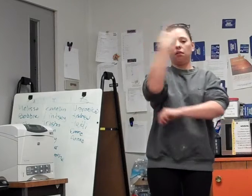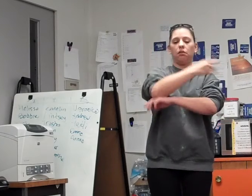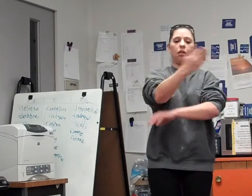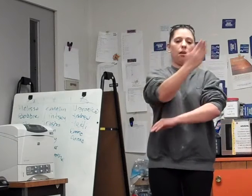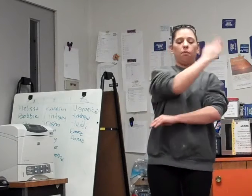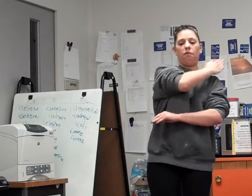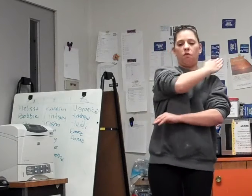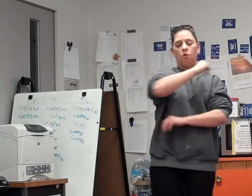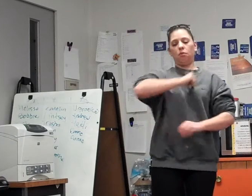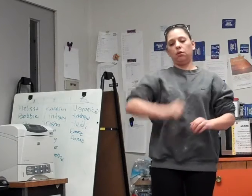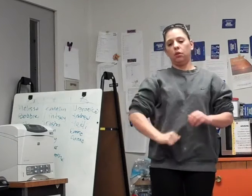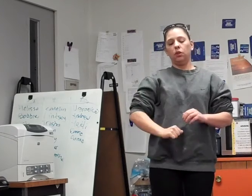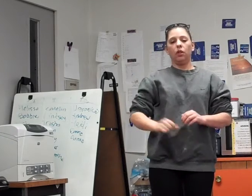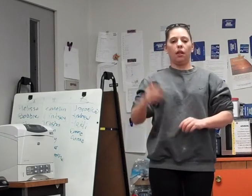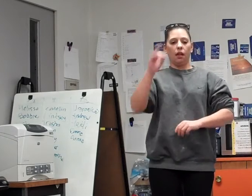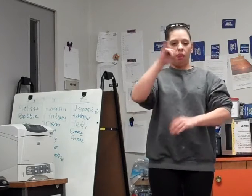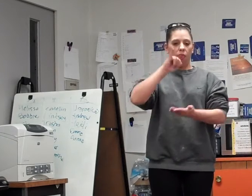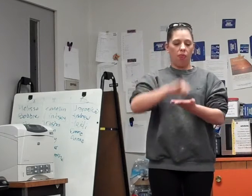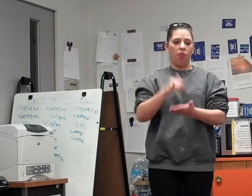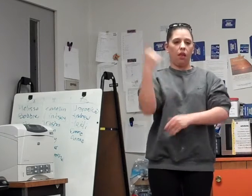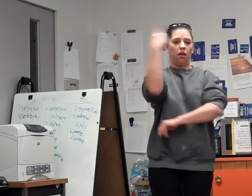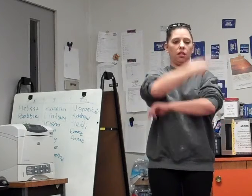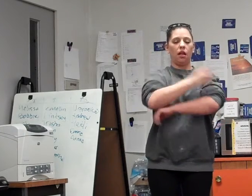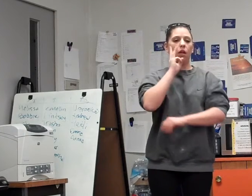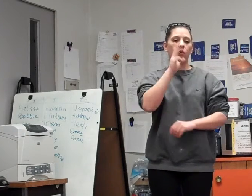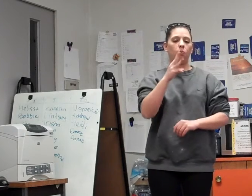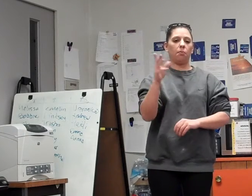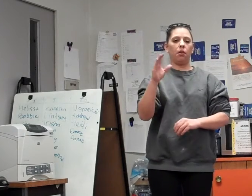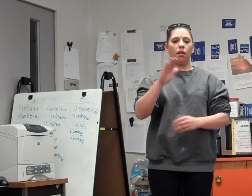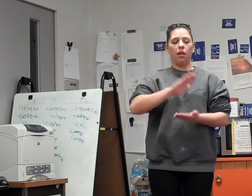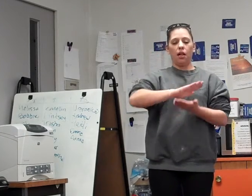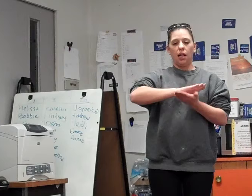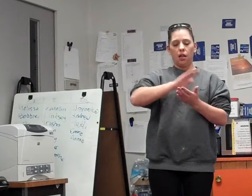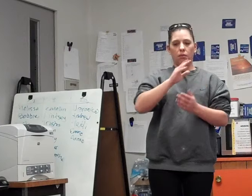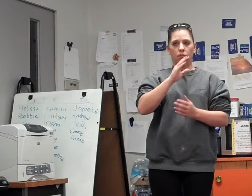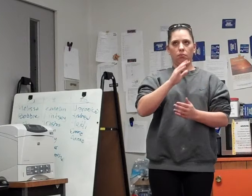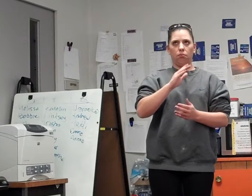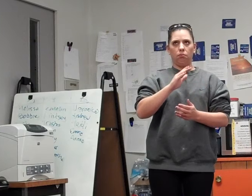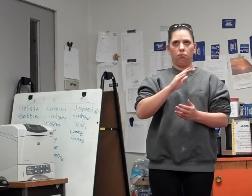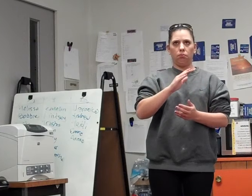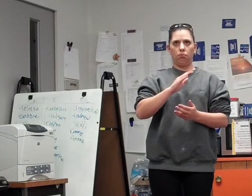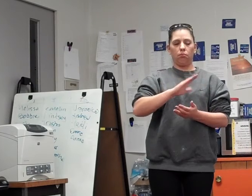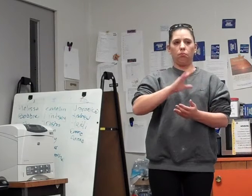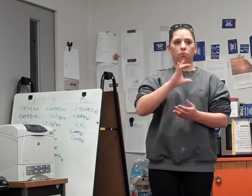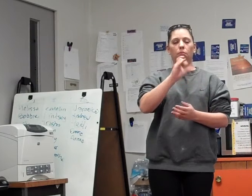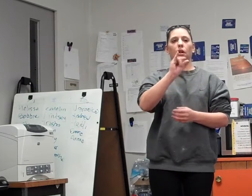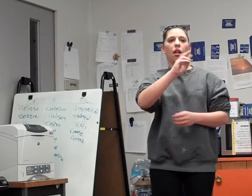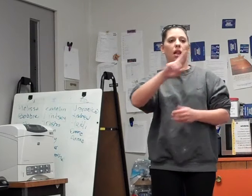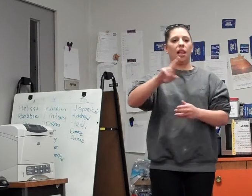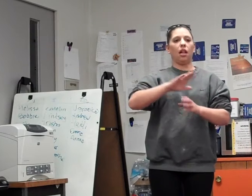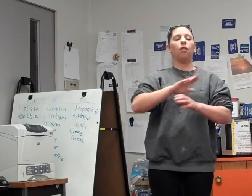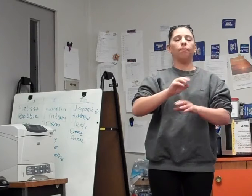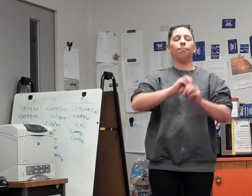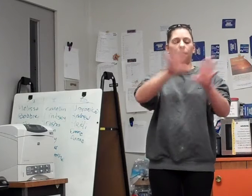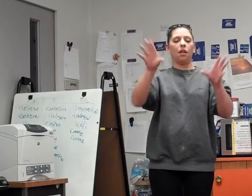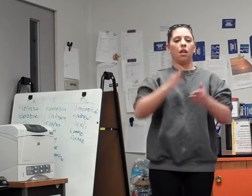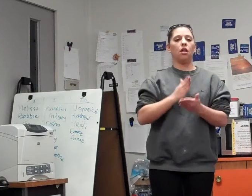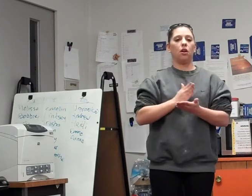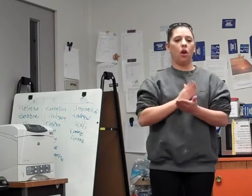procedure. That day you will have been on clear liquids all day. Then you start drinking the solution at 5 p.m., 1 8-ounce glass